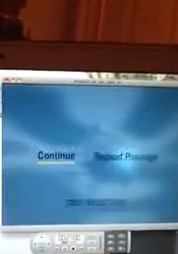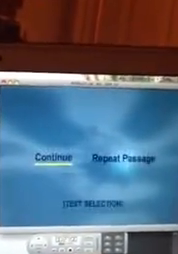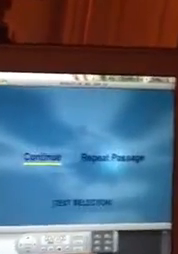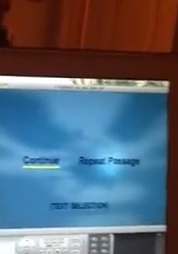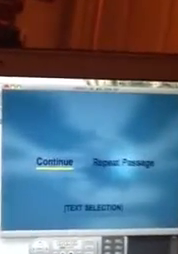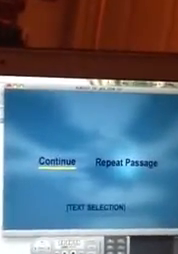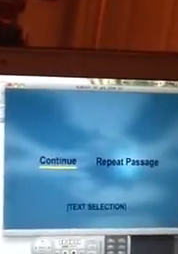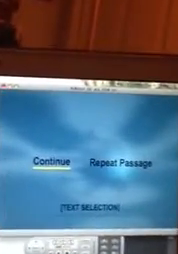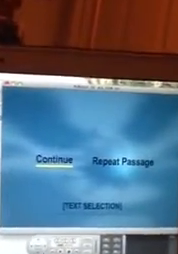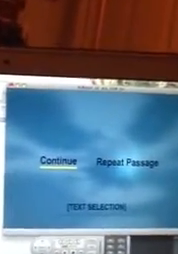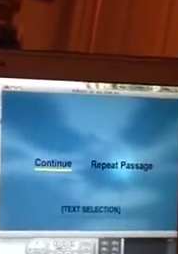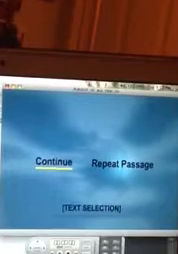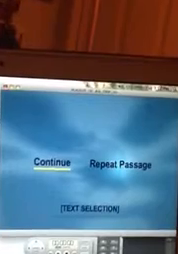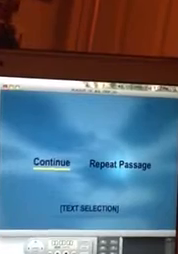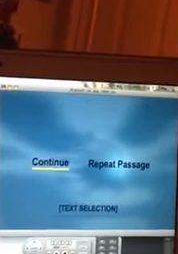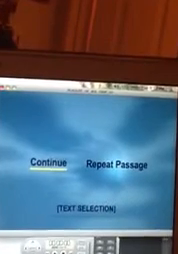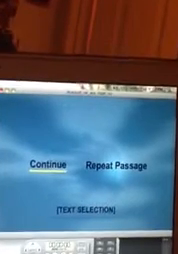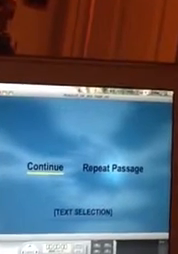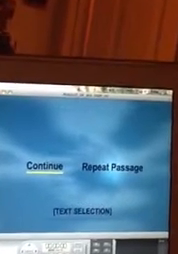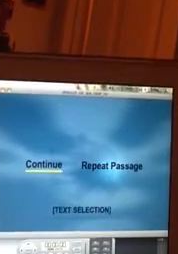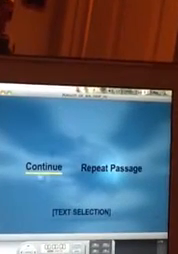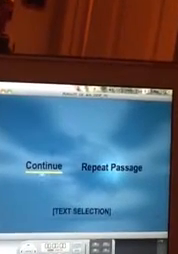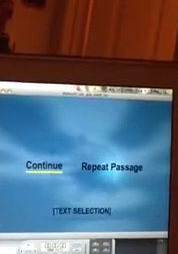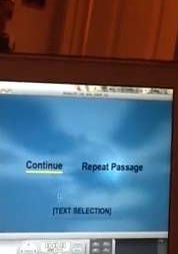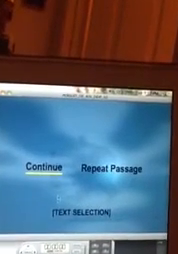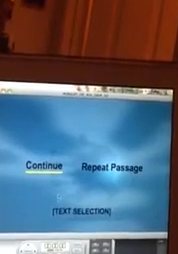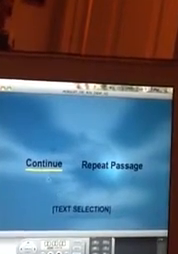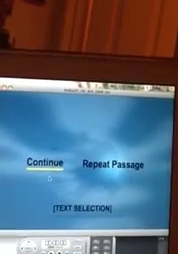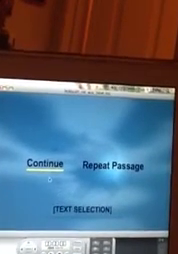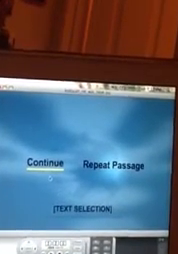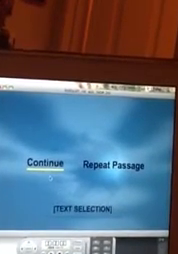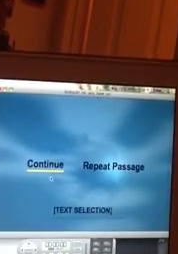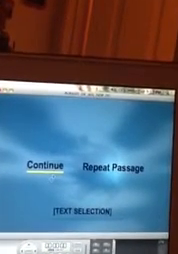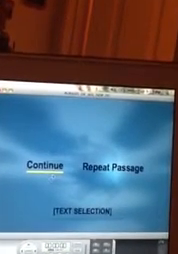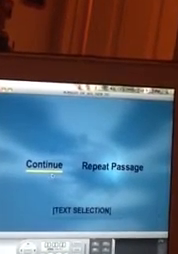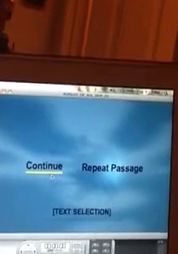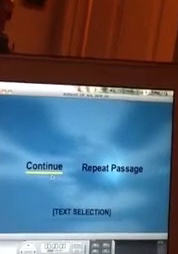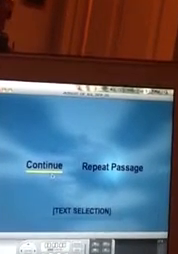out, and everyone just thinks it's so great and fantastic.